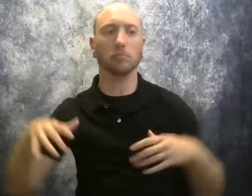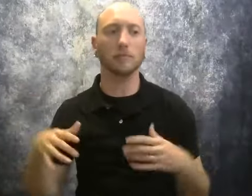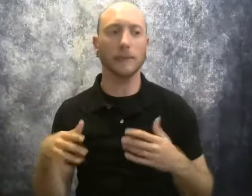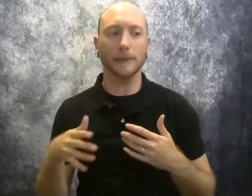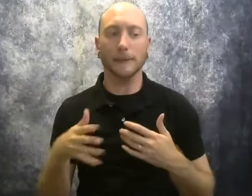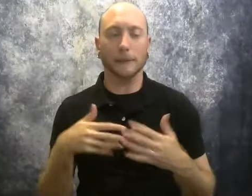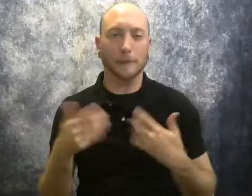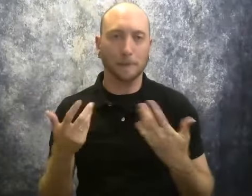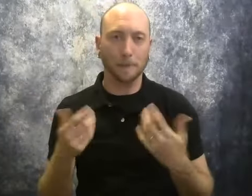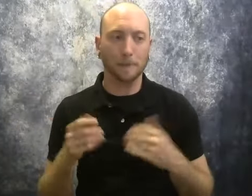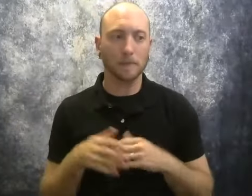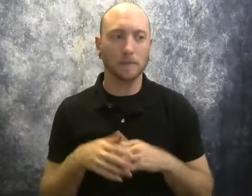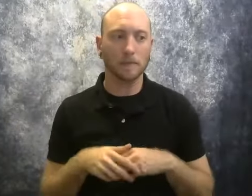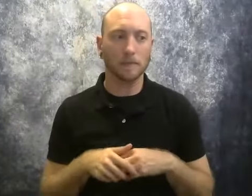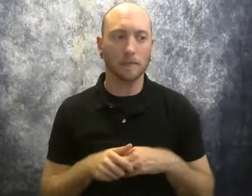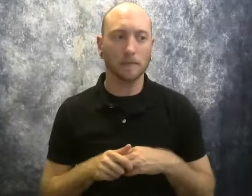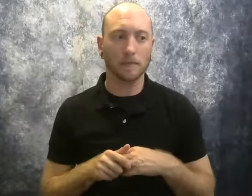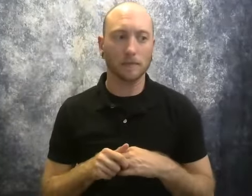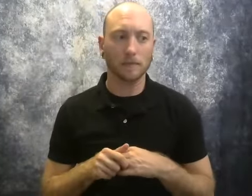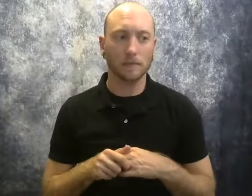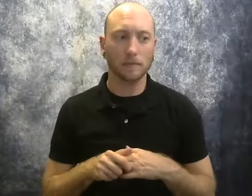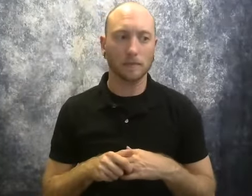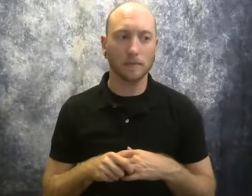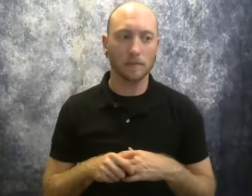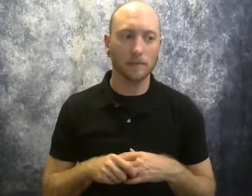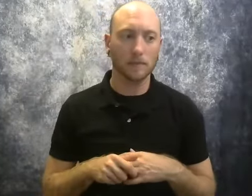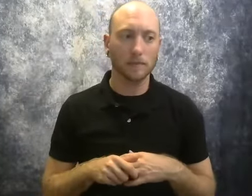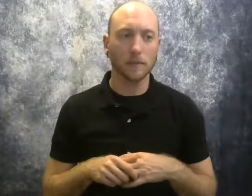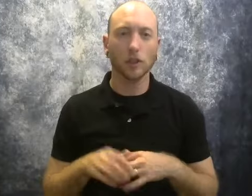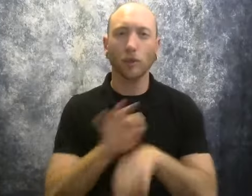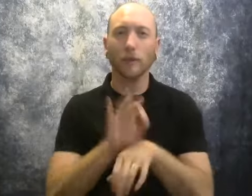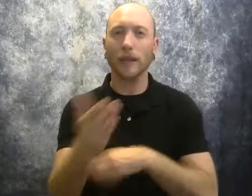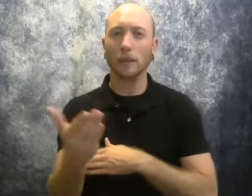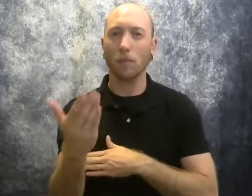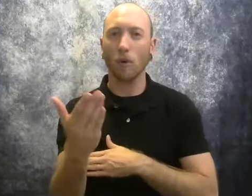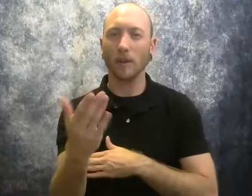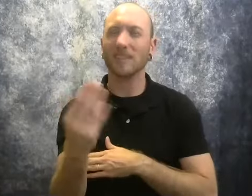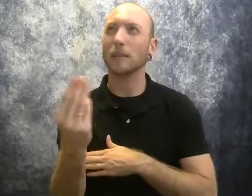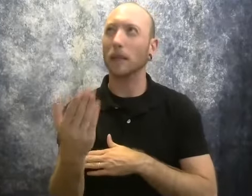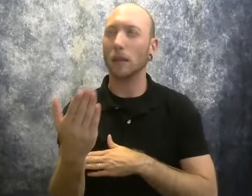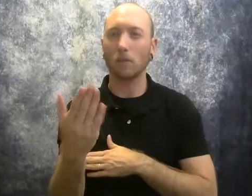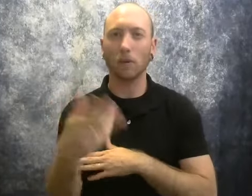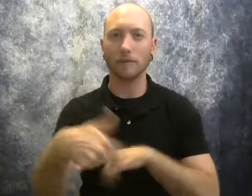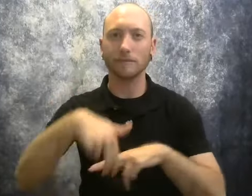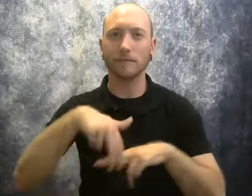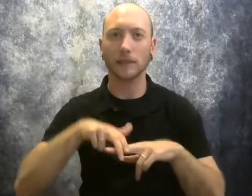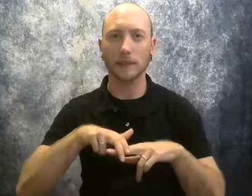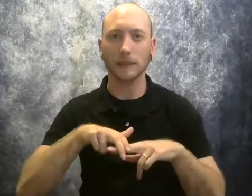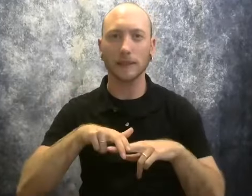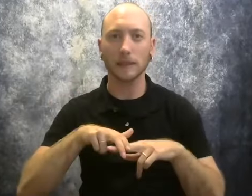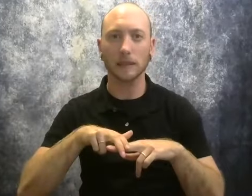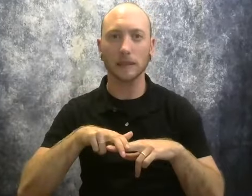meet together for these things. And so anyway, that's this. Got to the psychodrama, and it was set for 9 o'clock in the morning on the